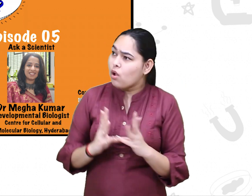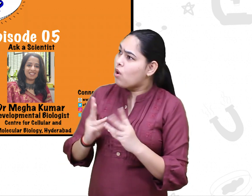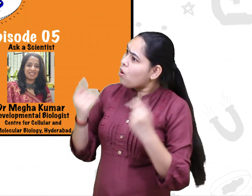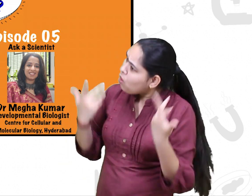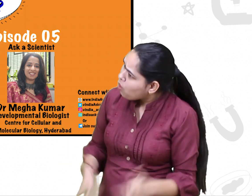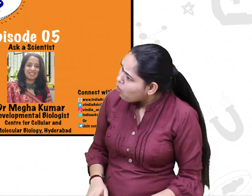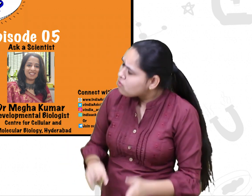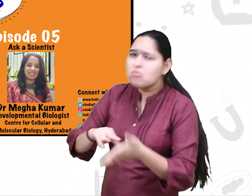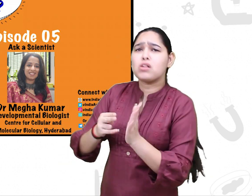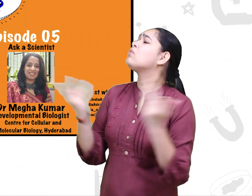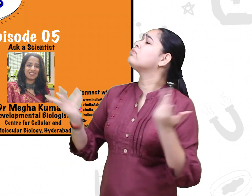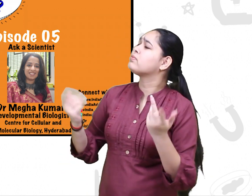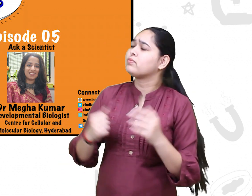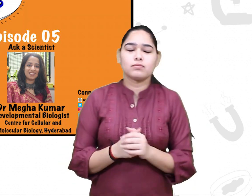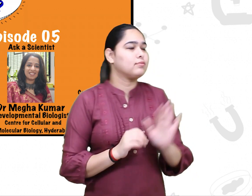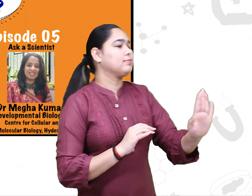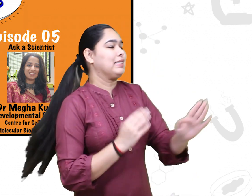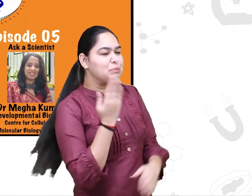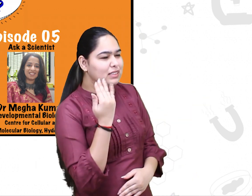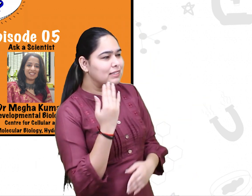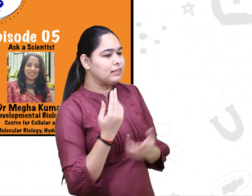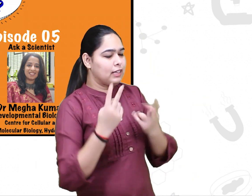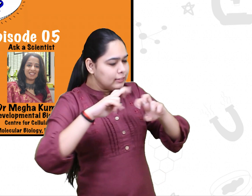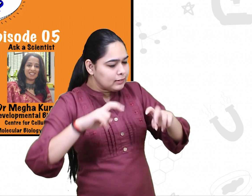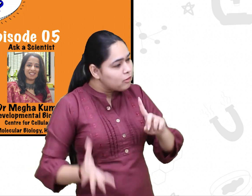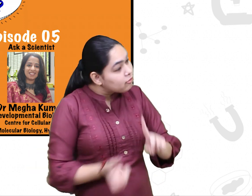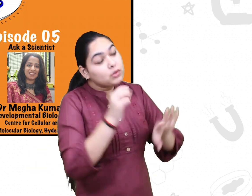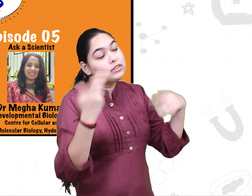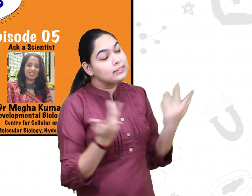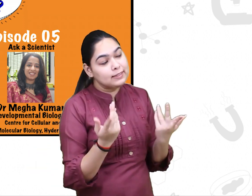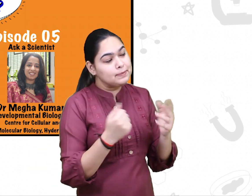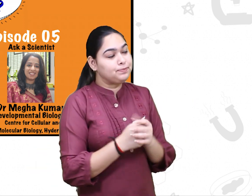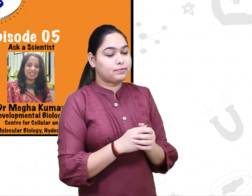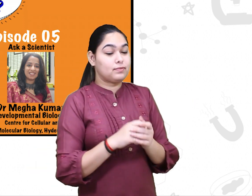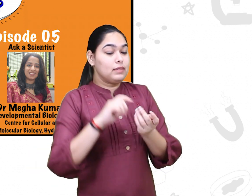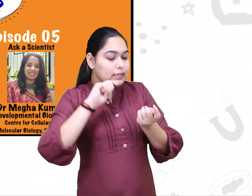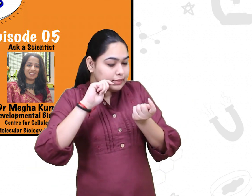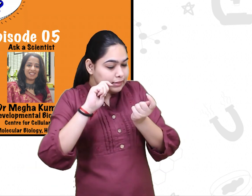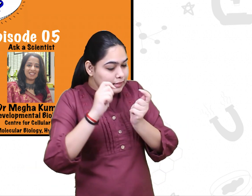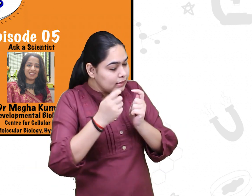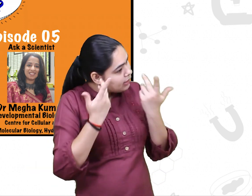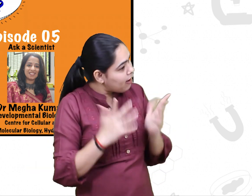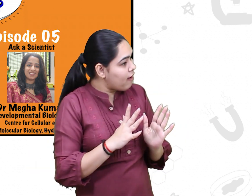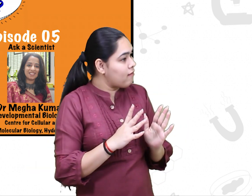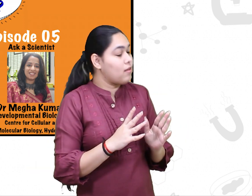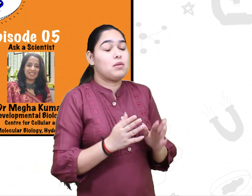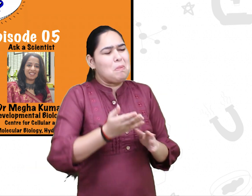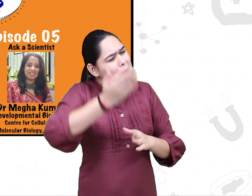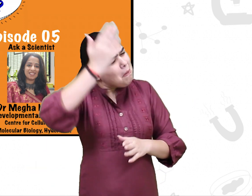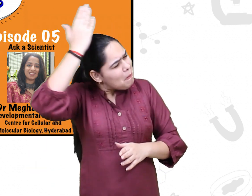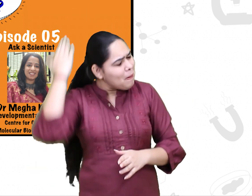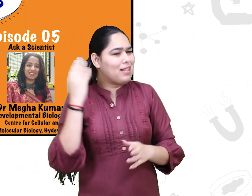ancestor that used to have limbs. But over time, they have lost their limbs. Lost